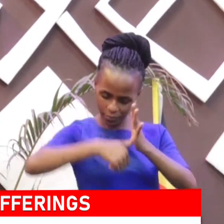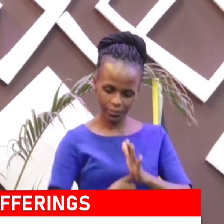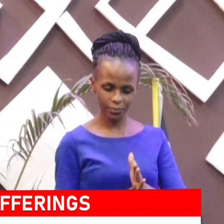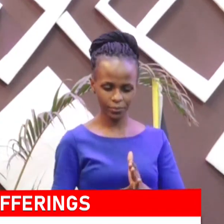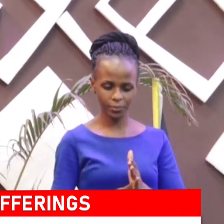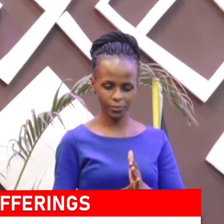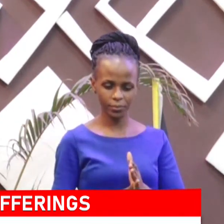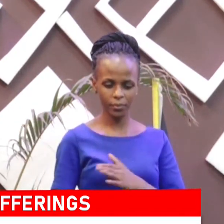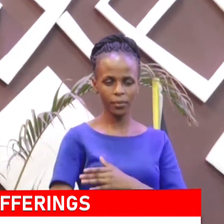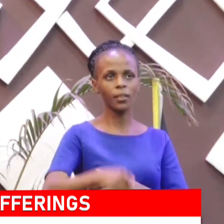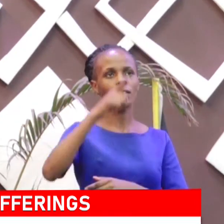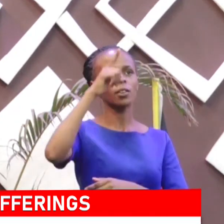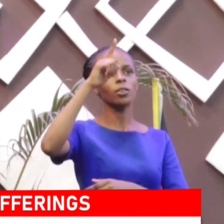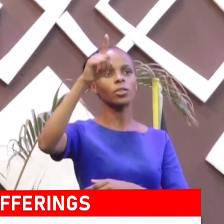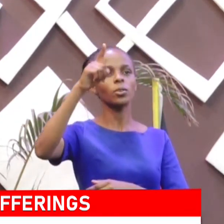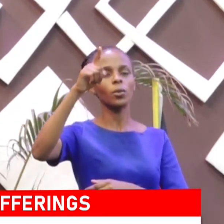all